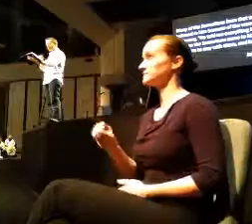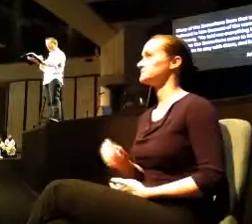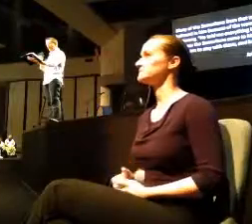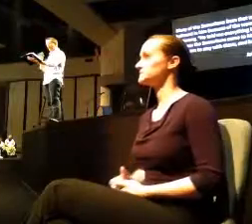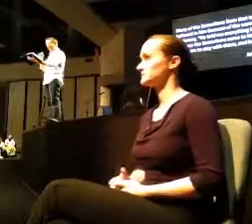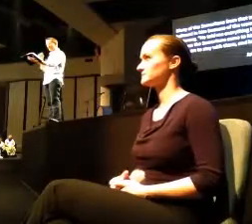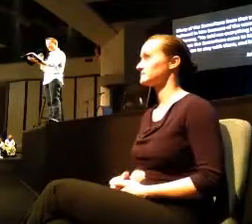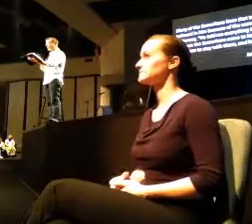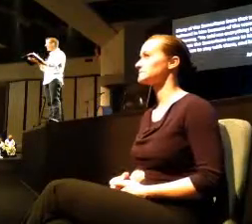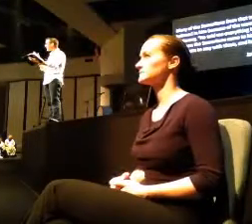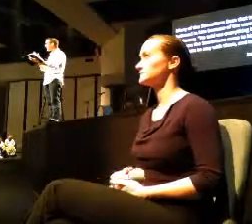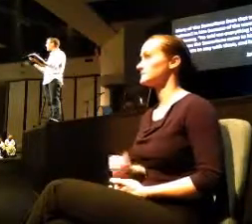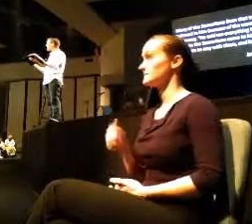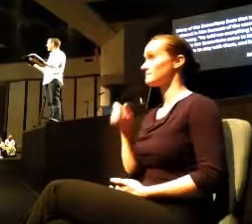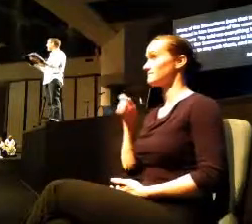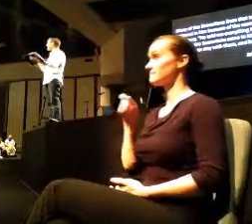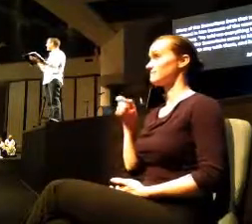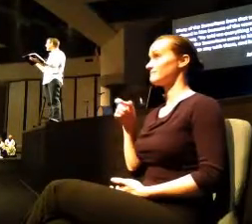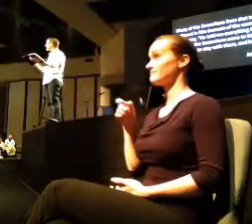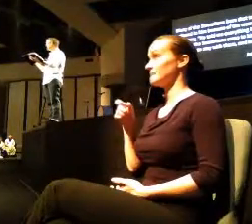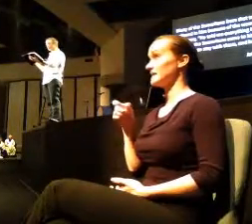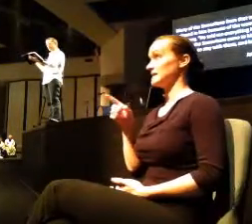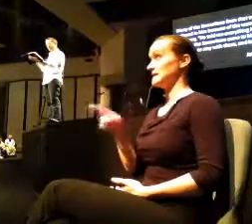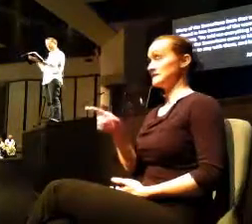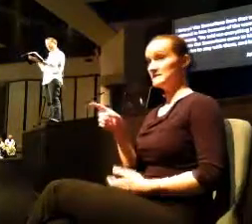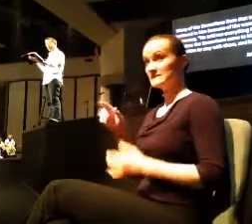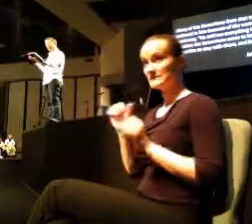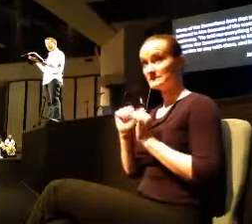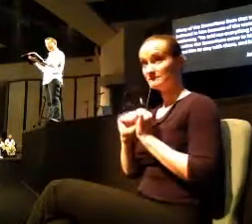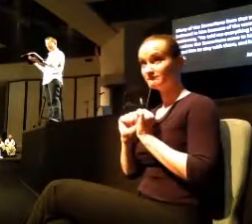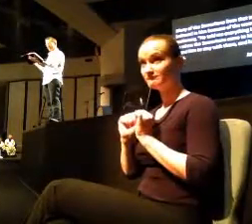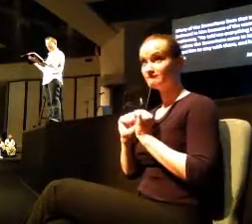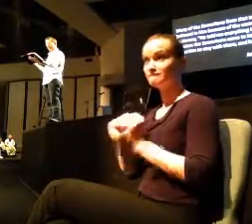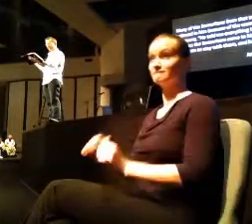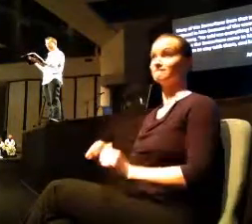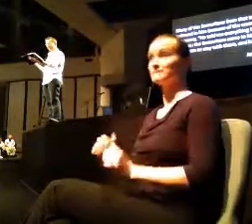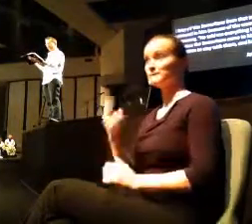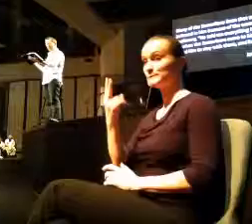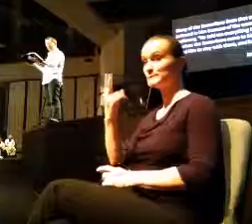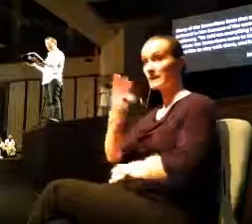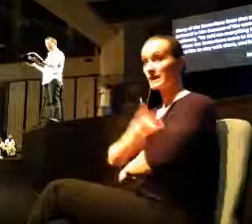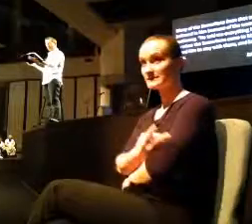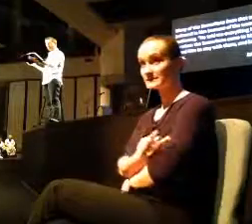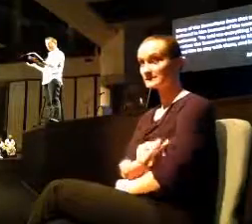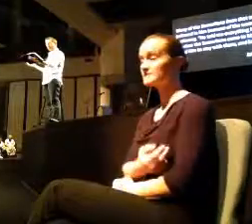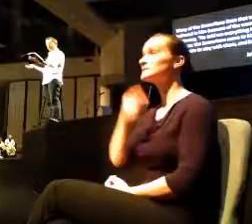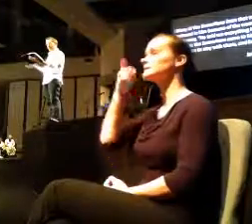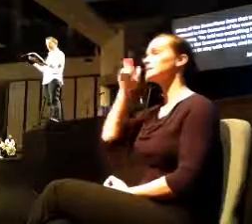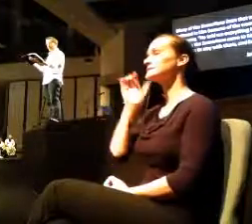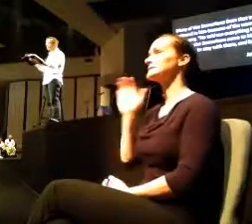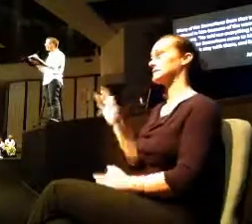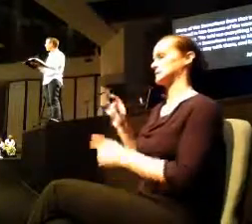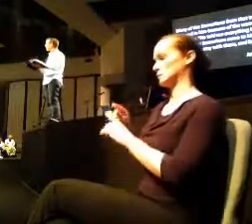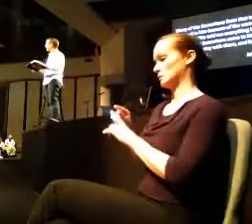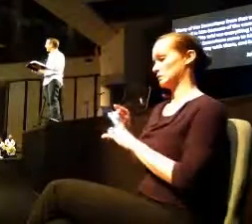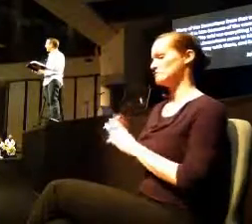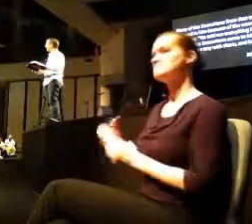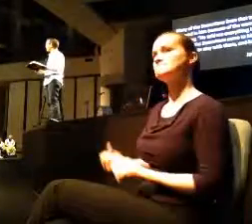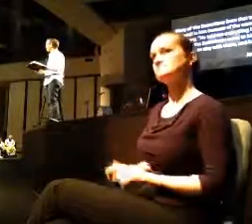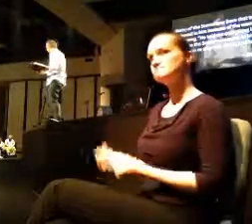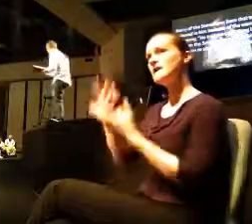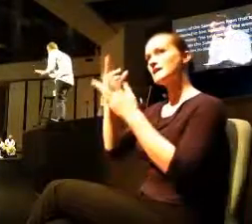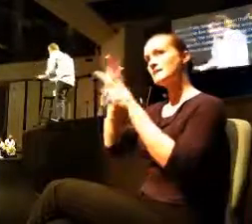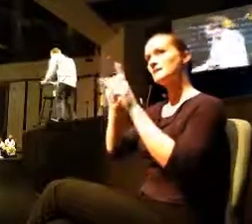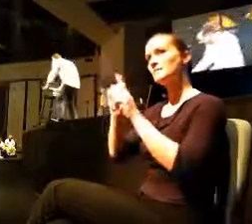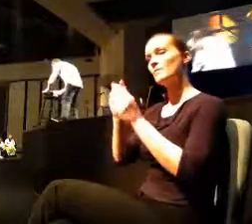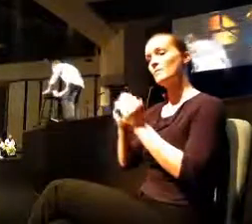stay with him. And he stayed, now catch this, and he stayed with them for 2 days. And because of his words, many more became